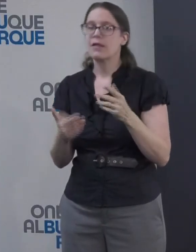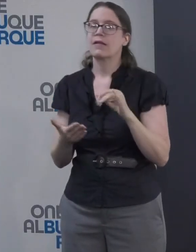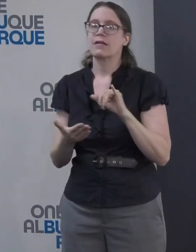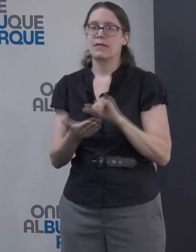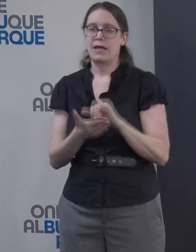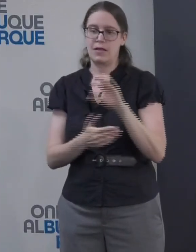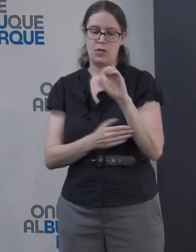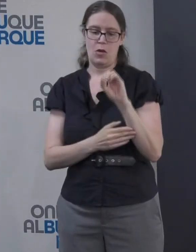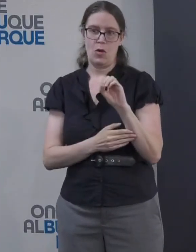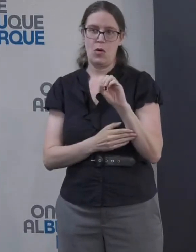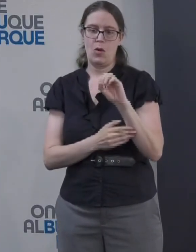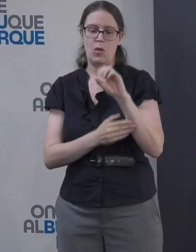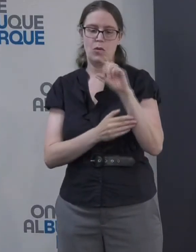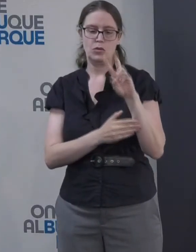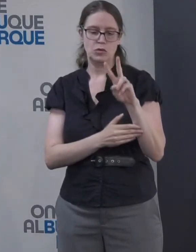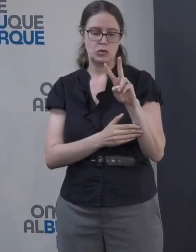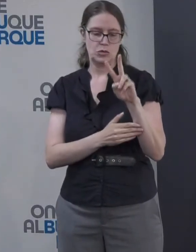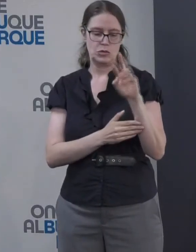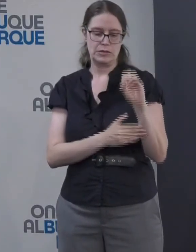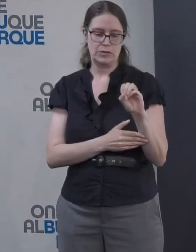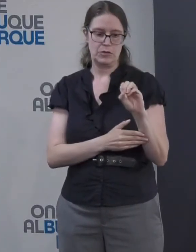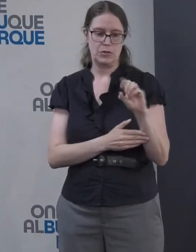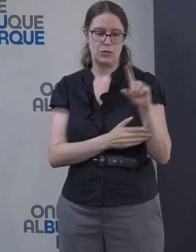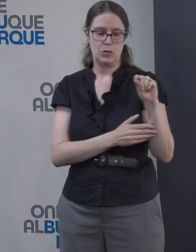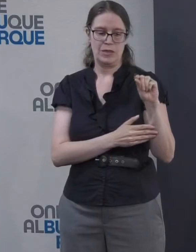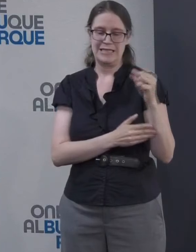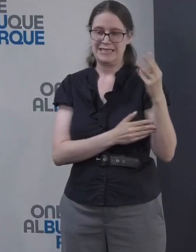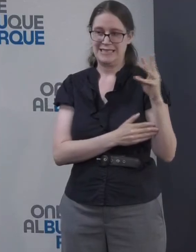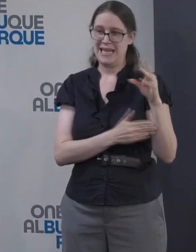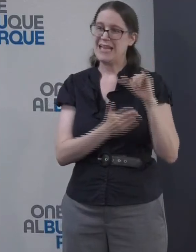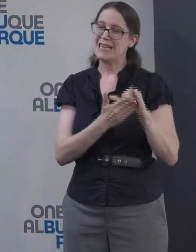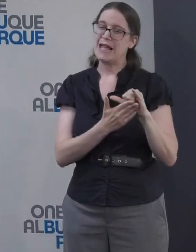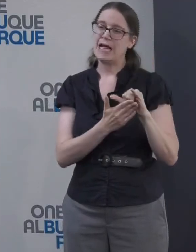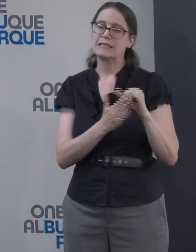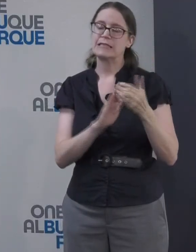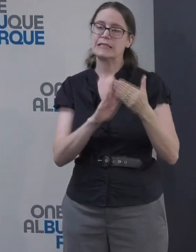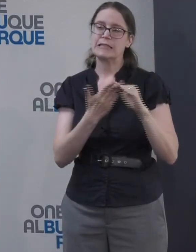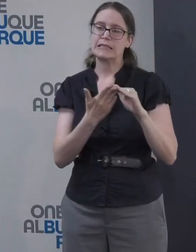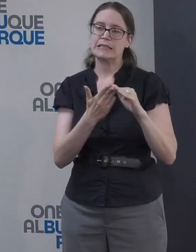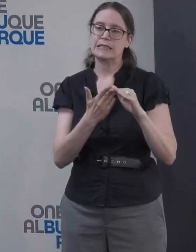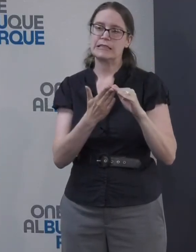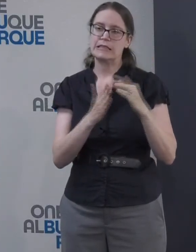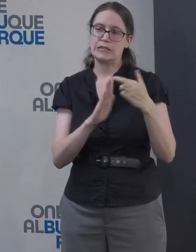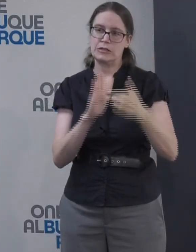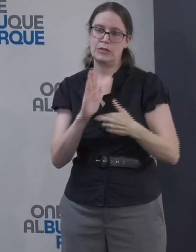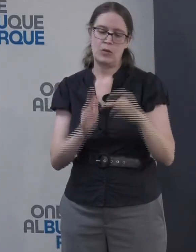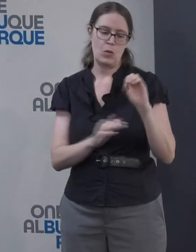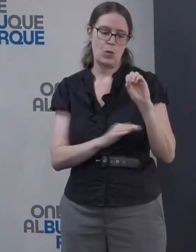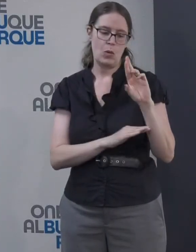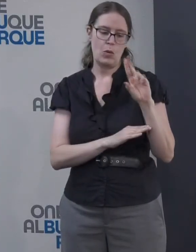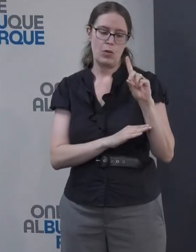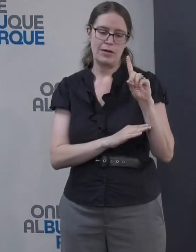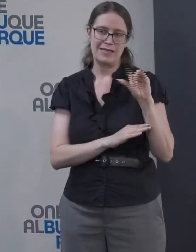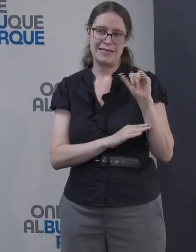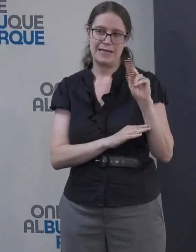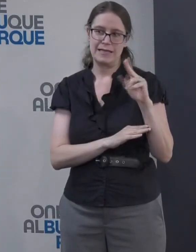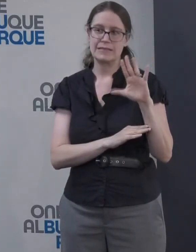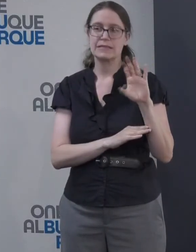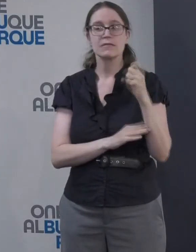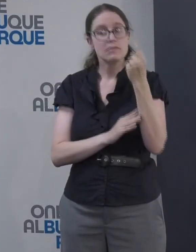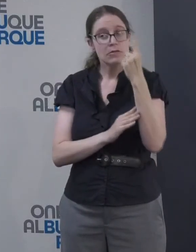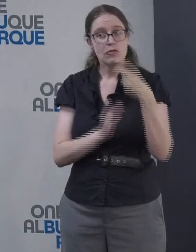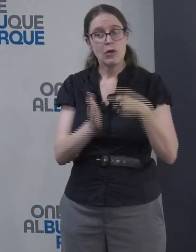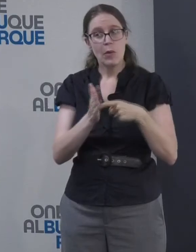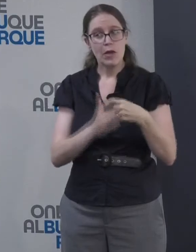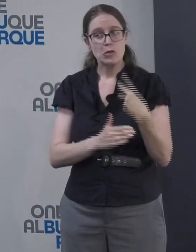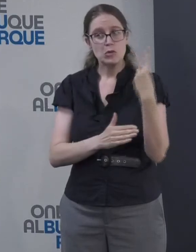O-2016, and it's actually an ordinance, and it requires 2 public hearings. And then we also